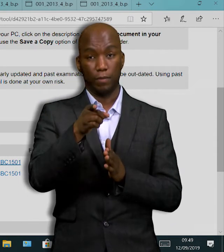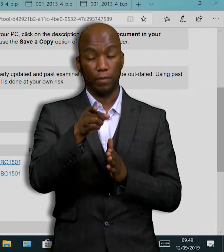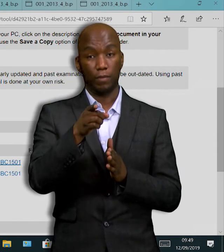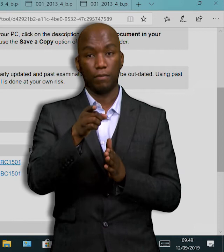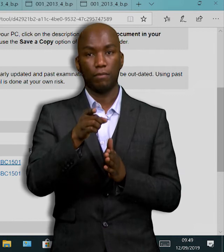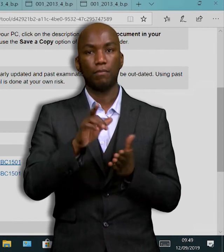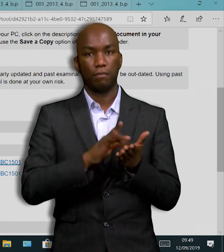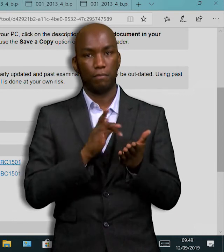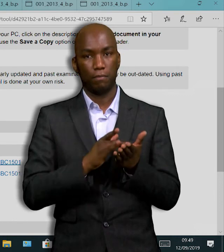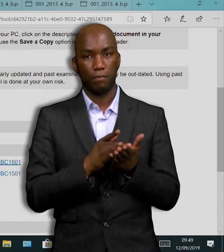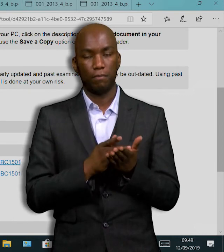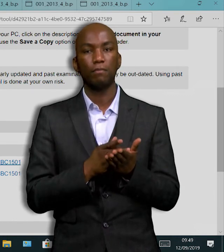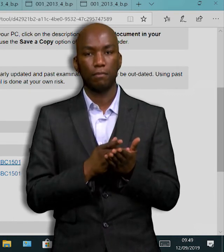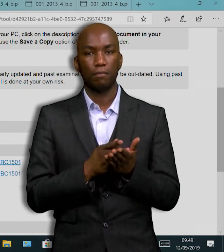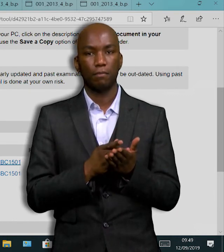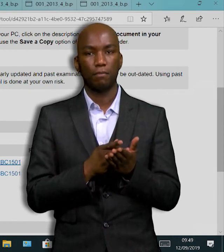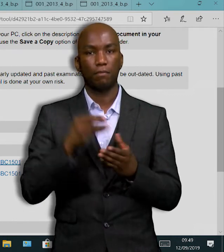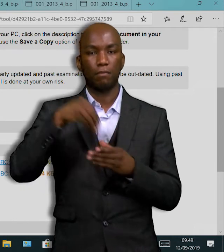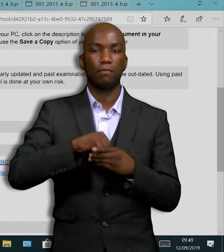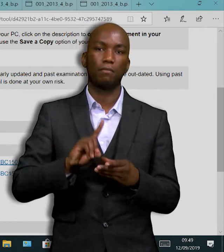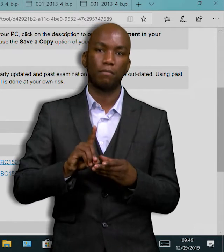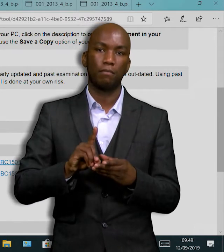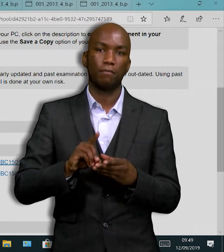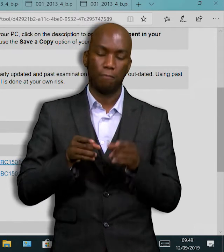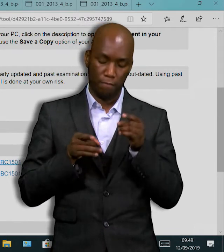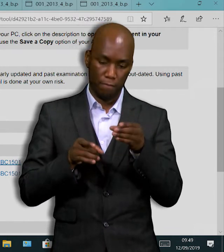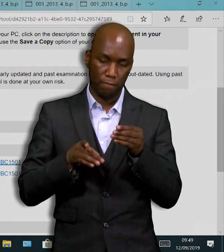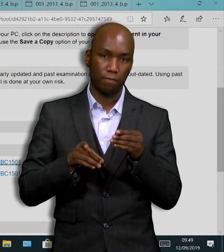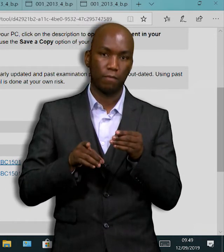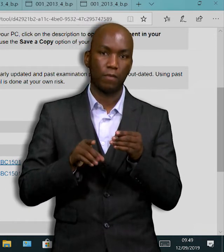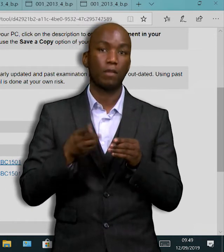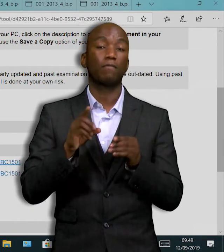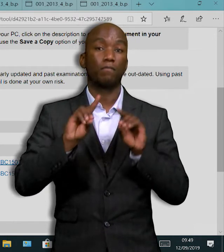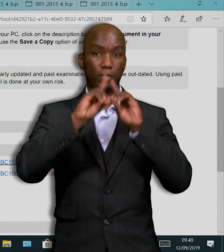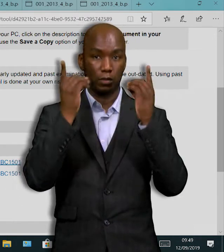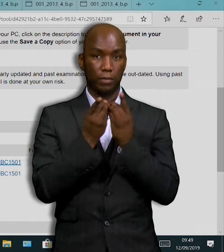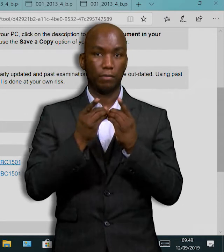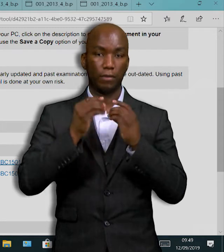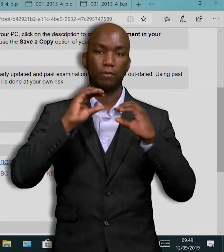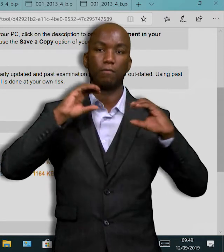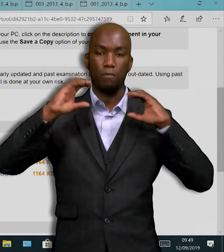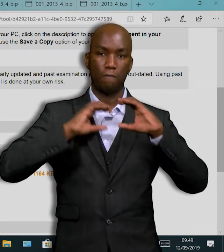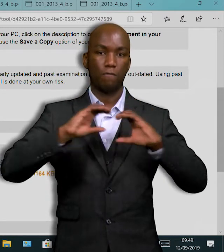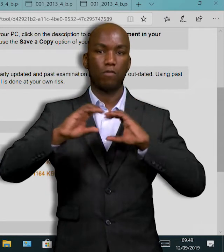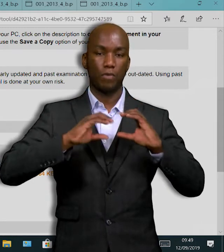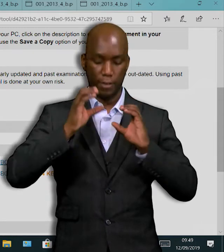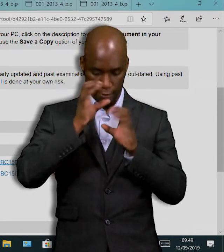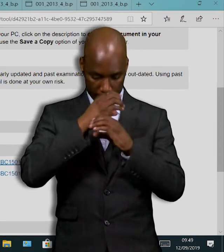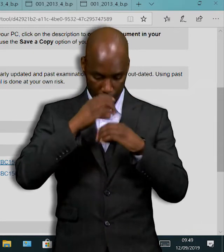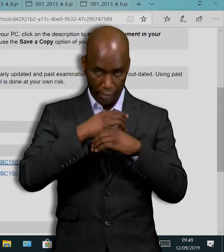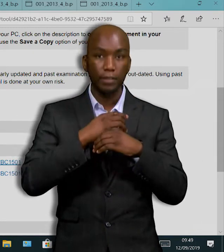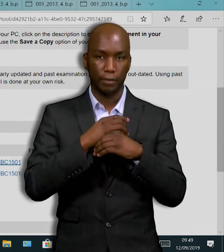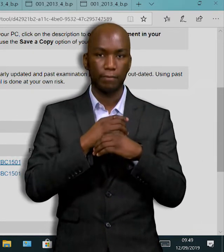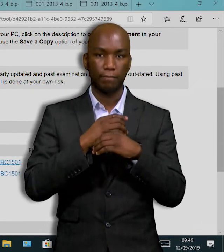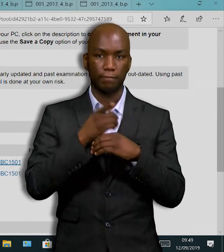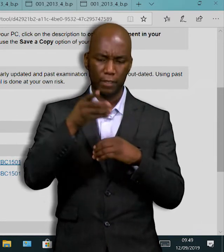This tutorial letter contains information for the Department of Communication Science and deals with